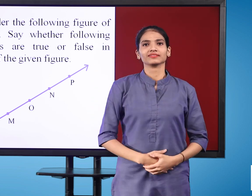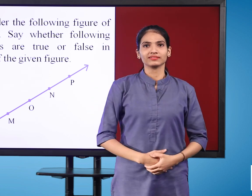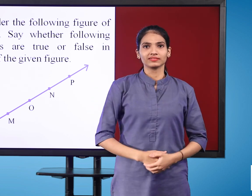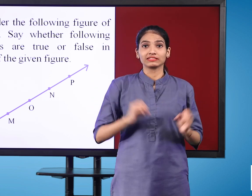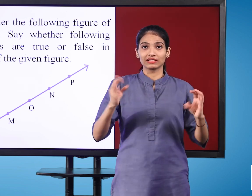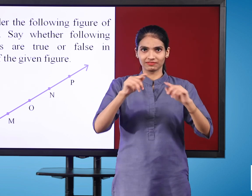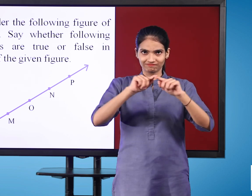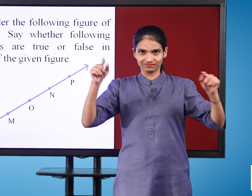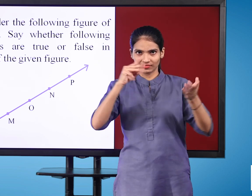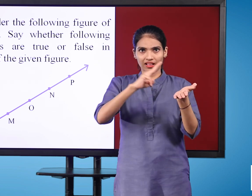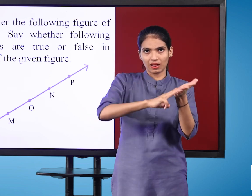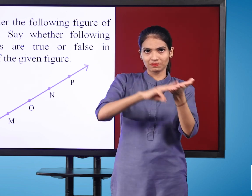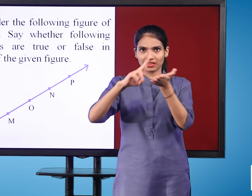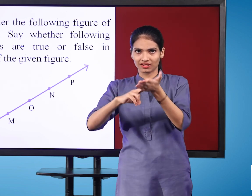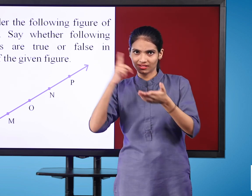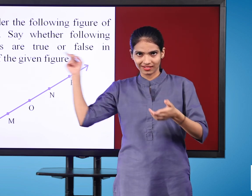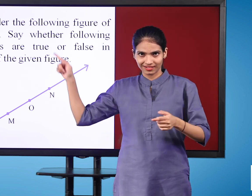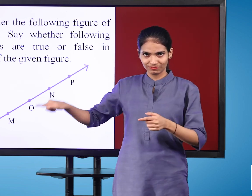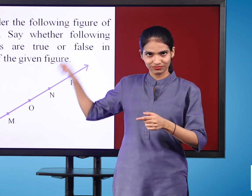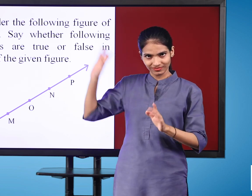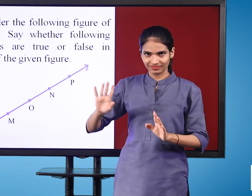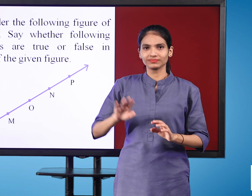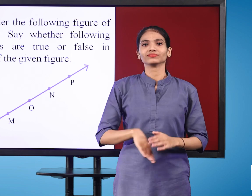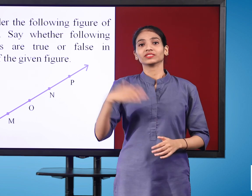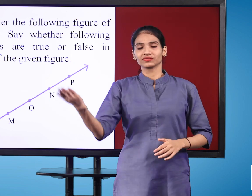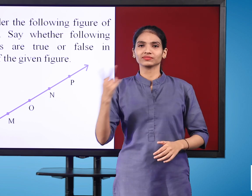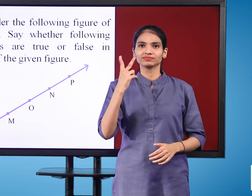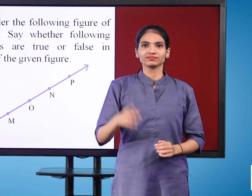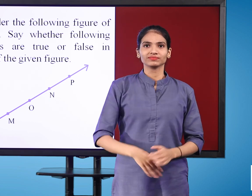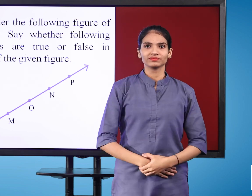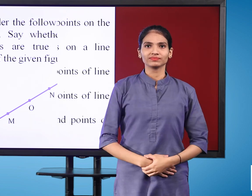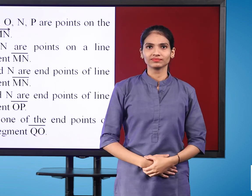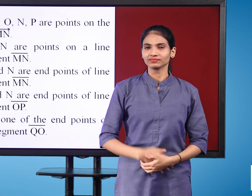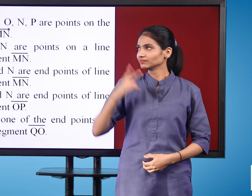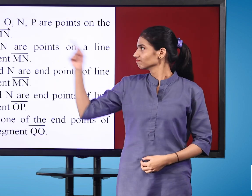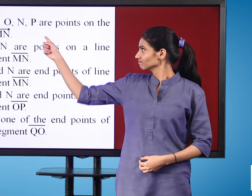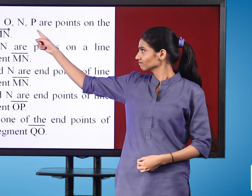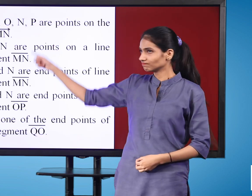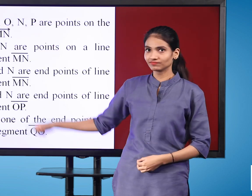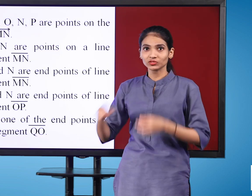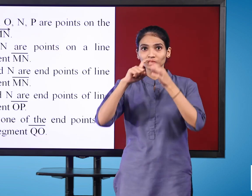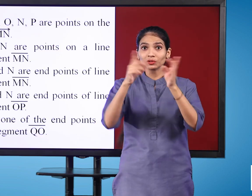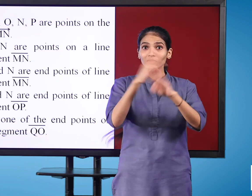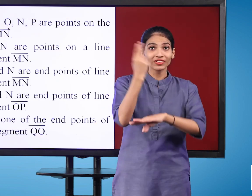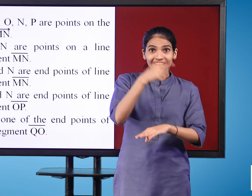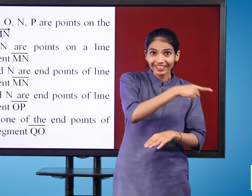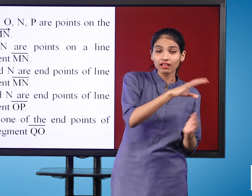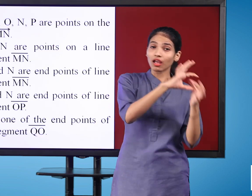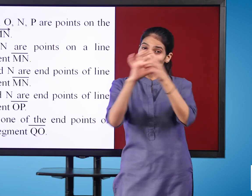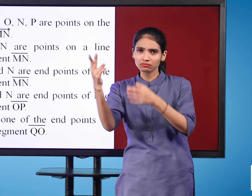Say whether following statements are true or false in context of the given figure. A.